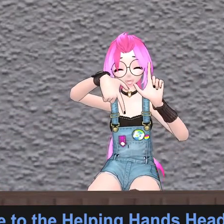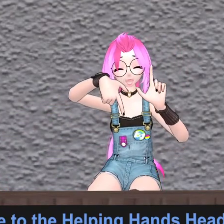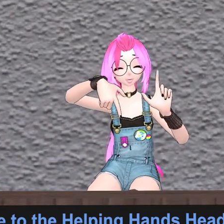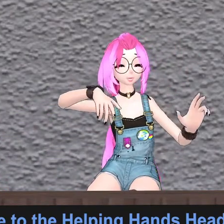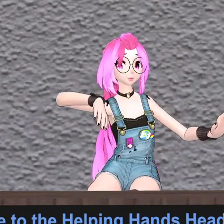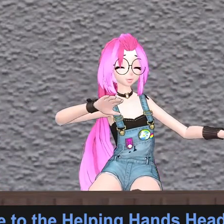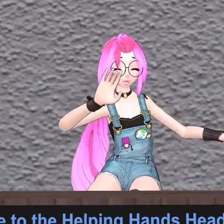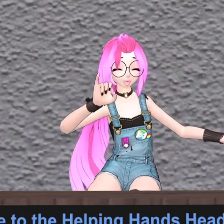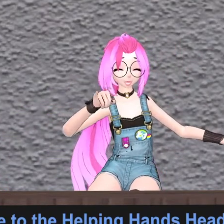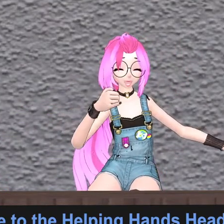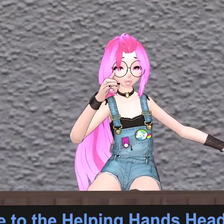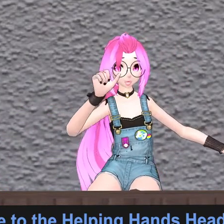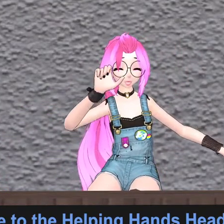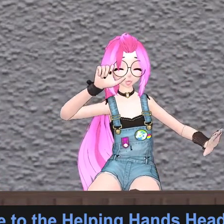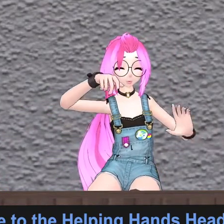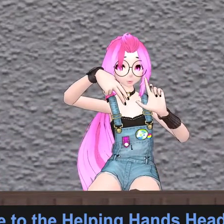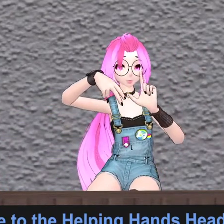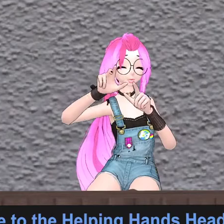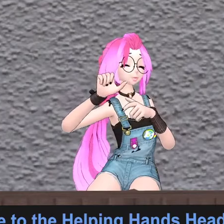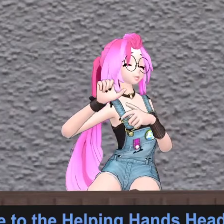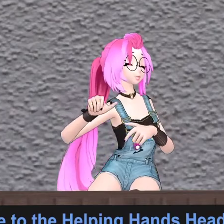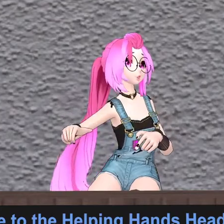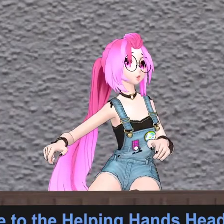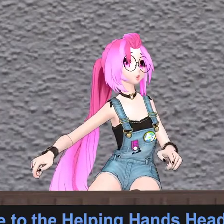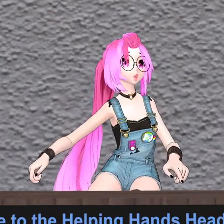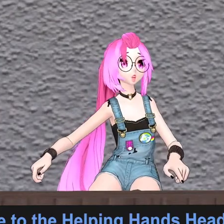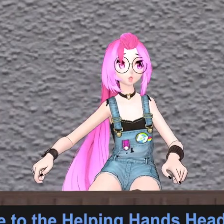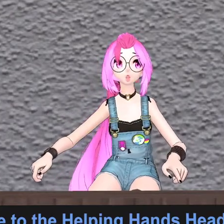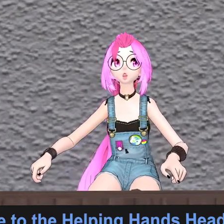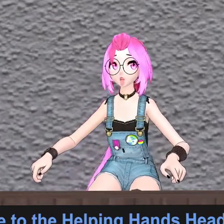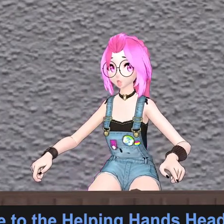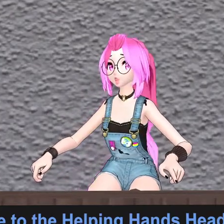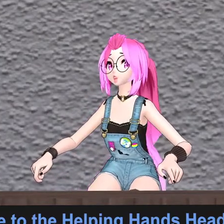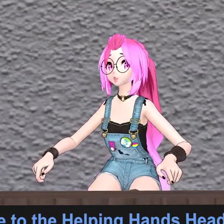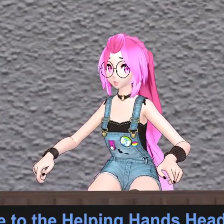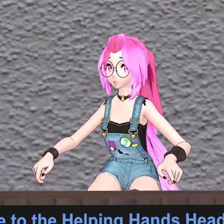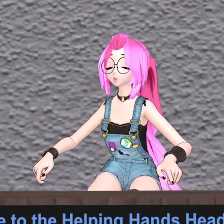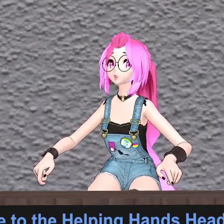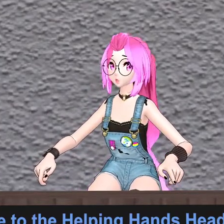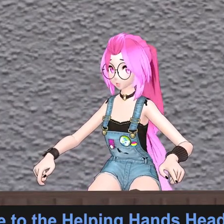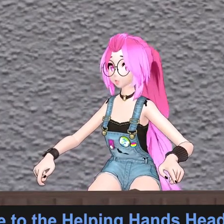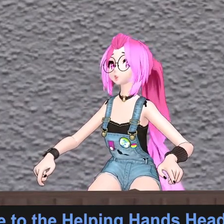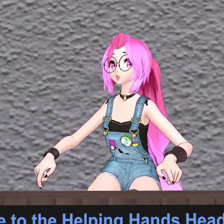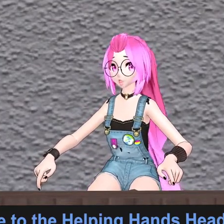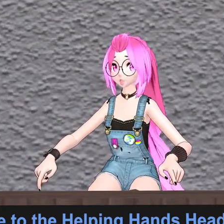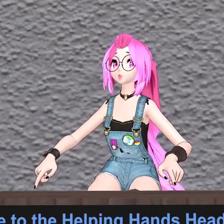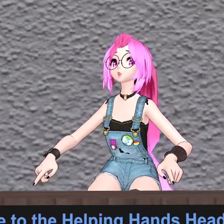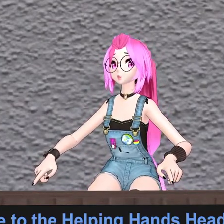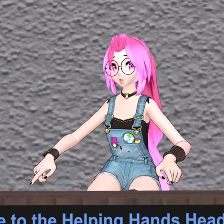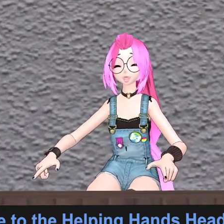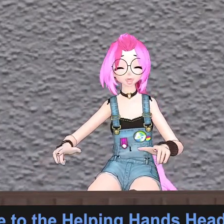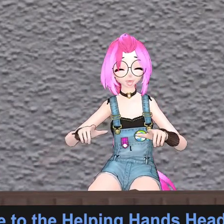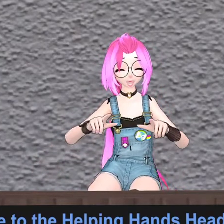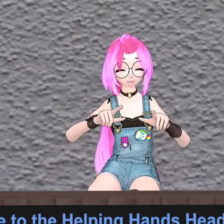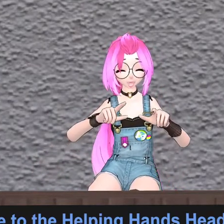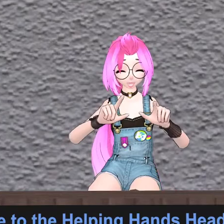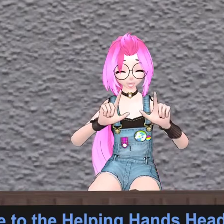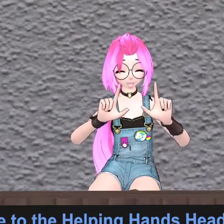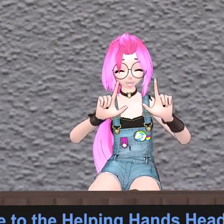Japan? Japan. Who can remember that? Yes. Yes, I see a few of you guys forgot.